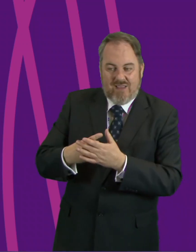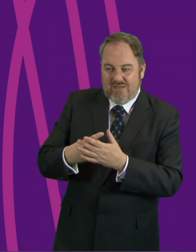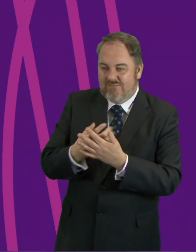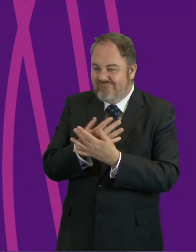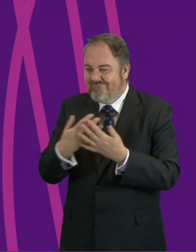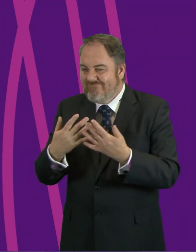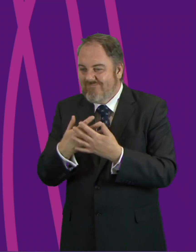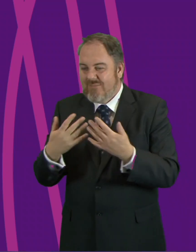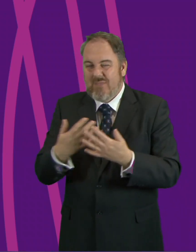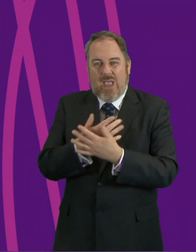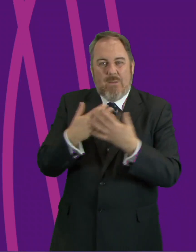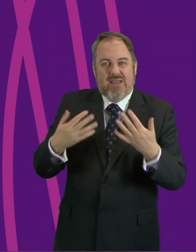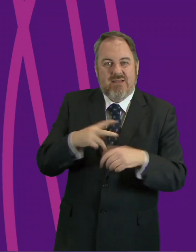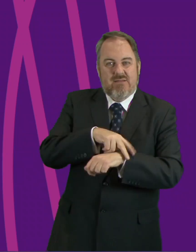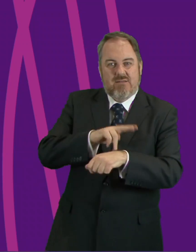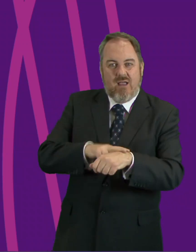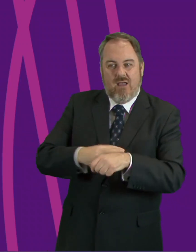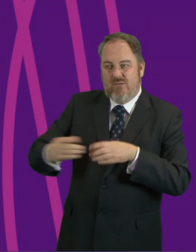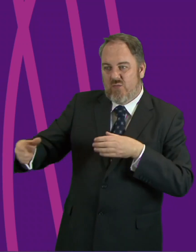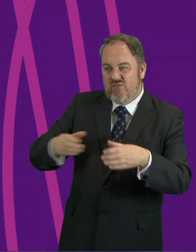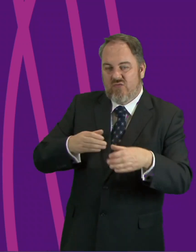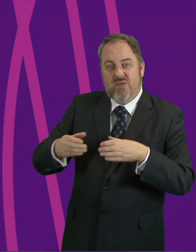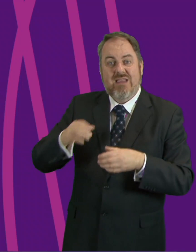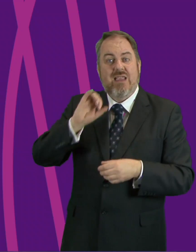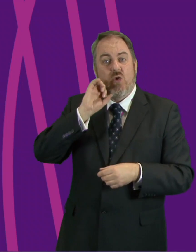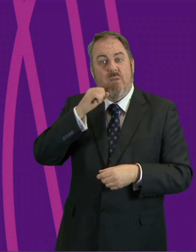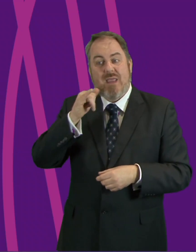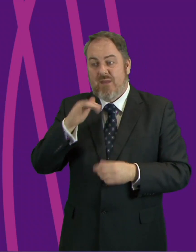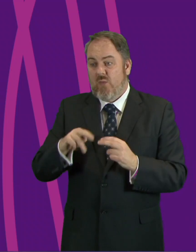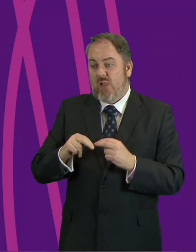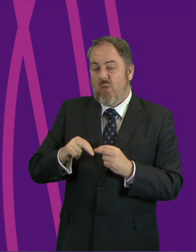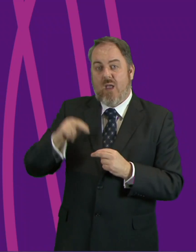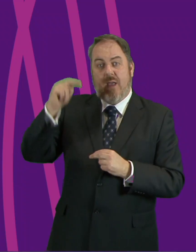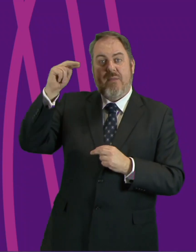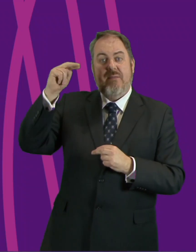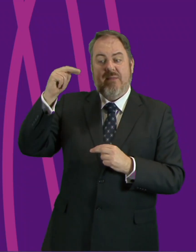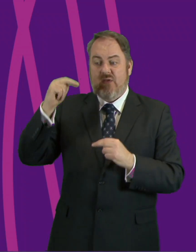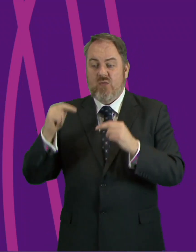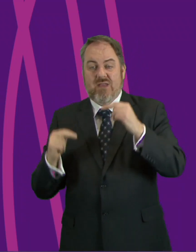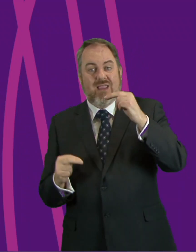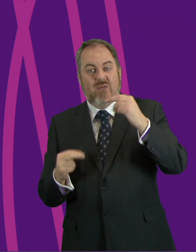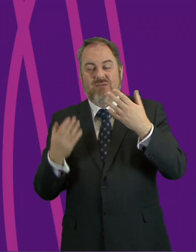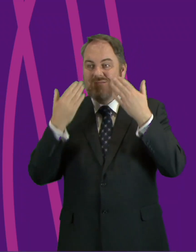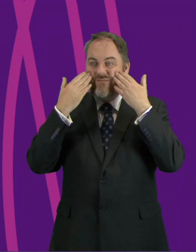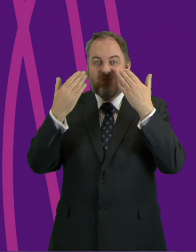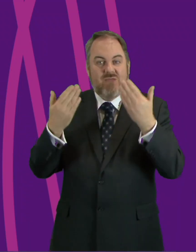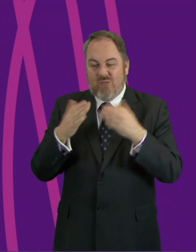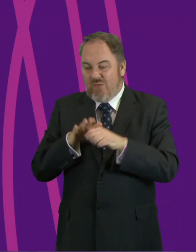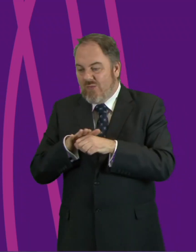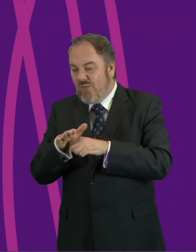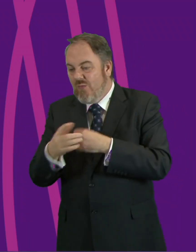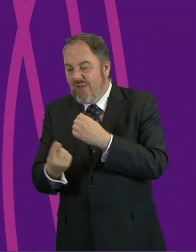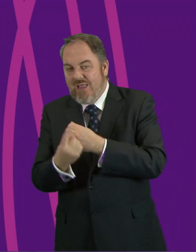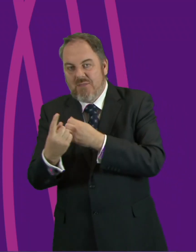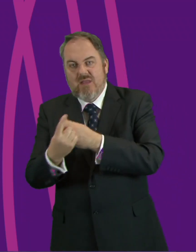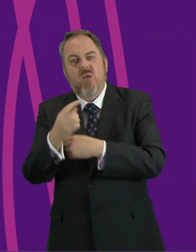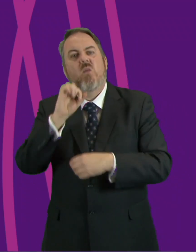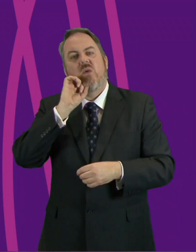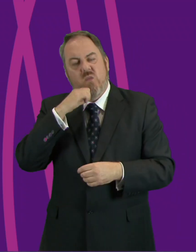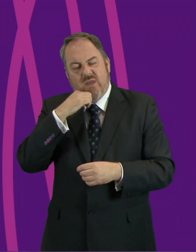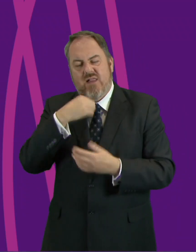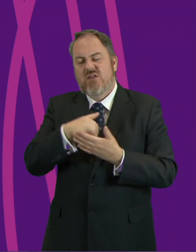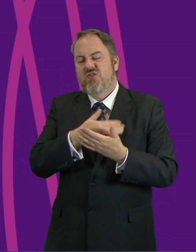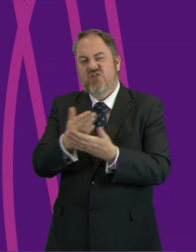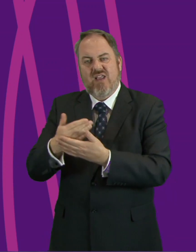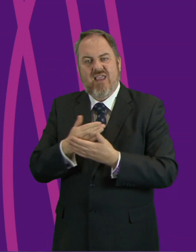estimates of what we need, and that they will vary as we go through the experience of this pandemic. But we will share as much detail of that information as quickly